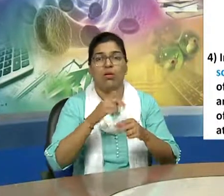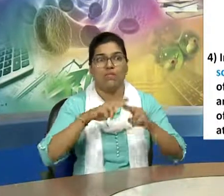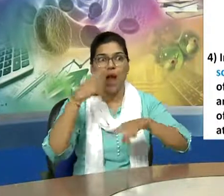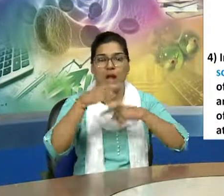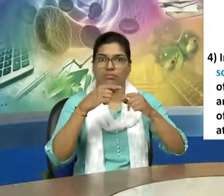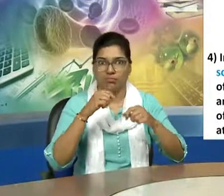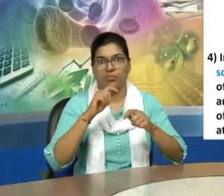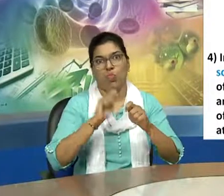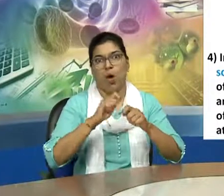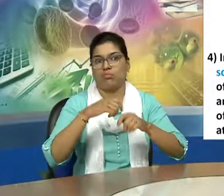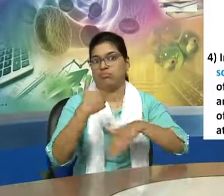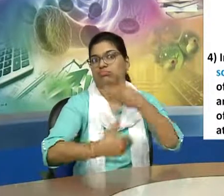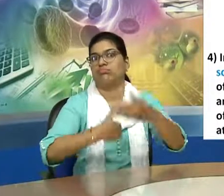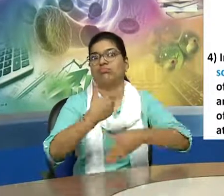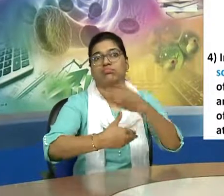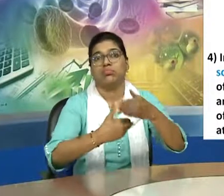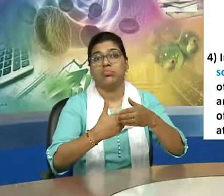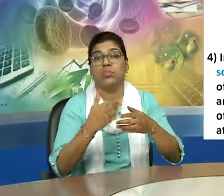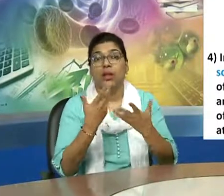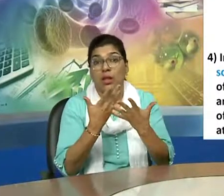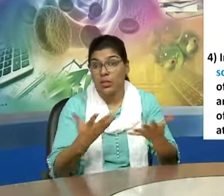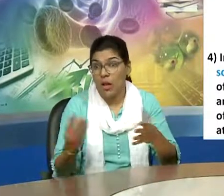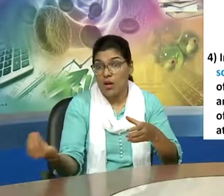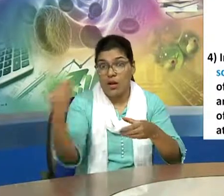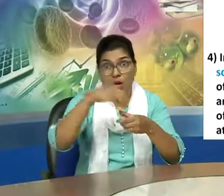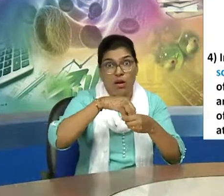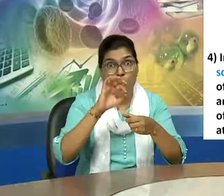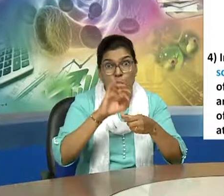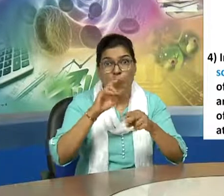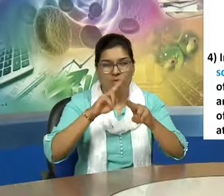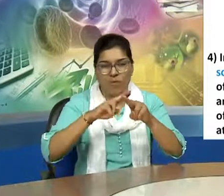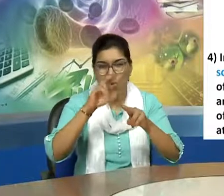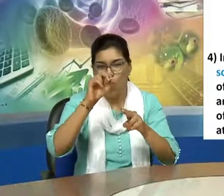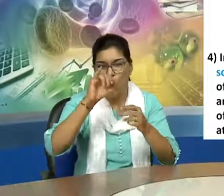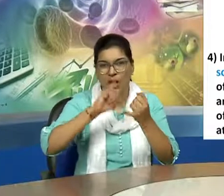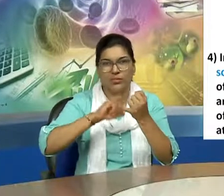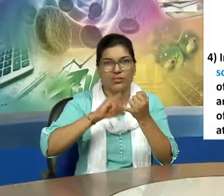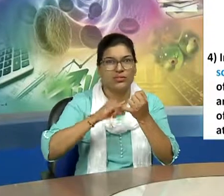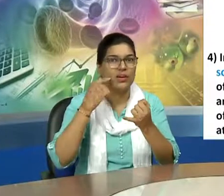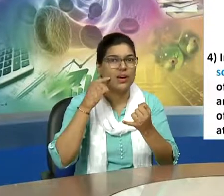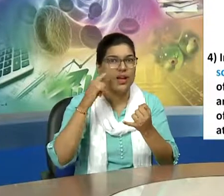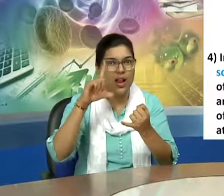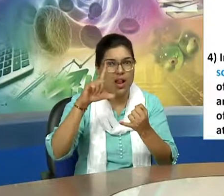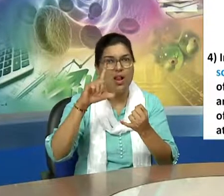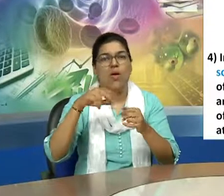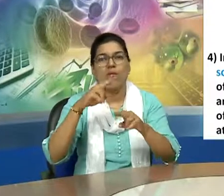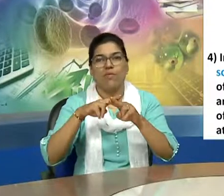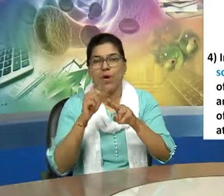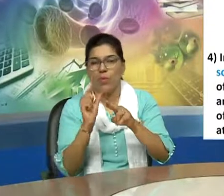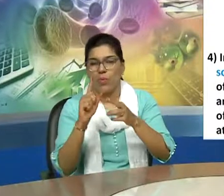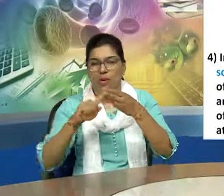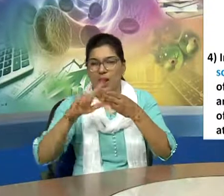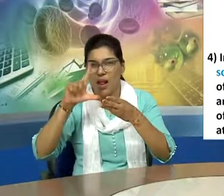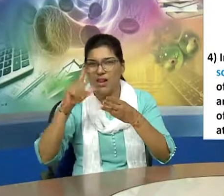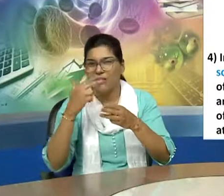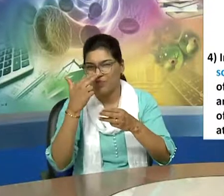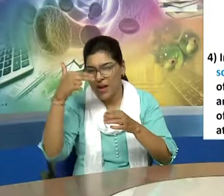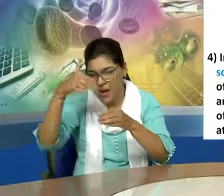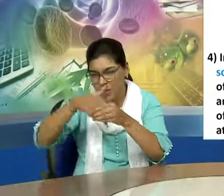accelerated consumption of fossil fuel is depleting their stock as they are limited